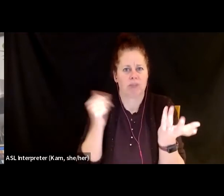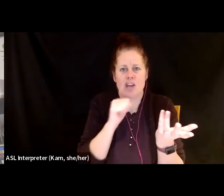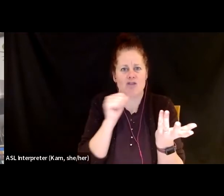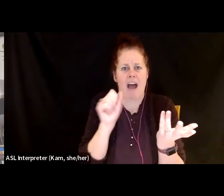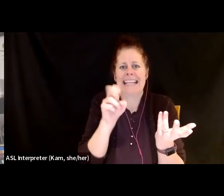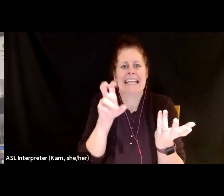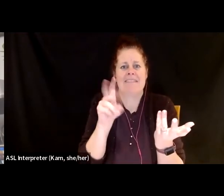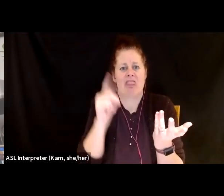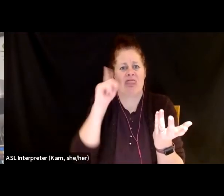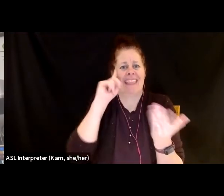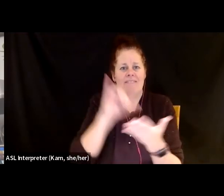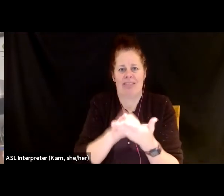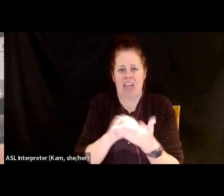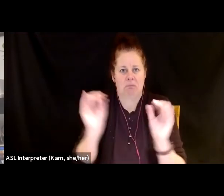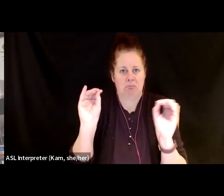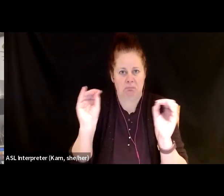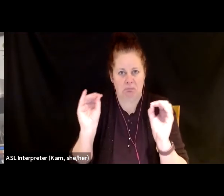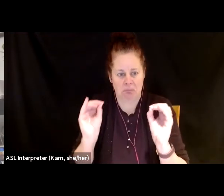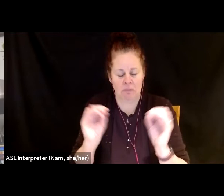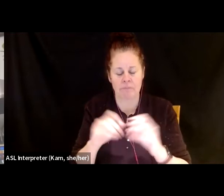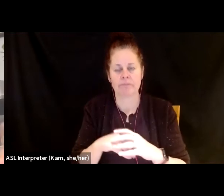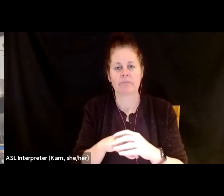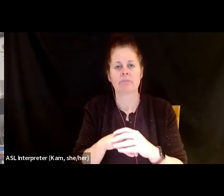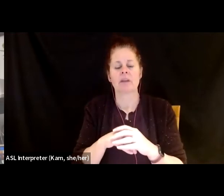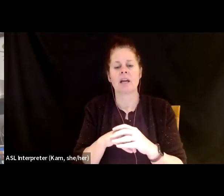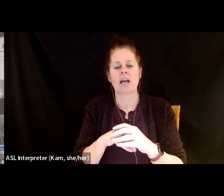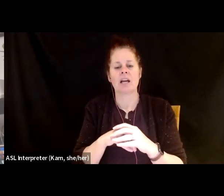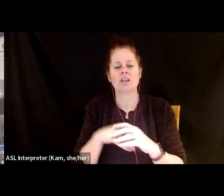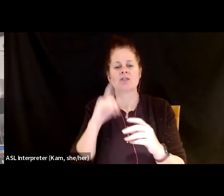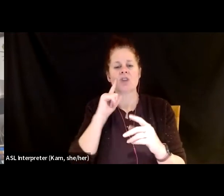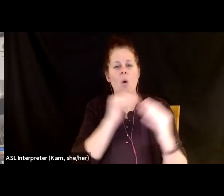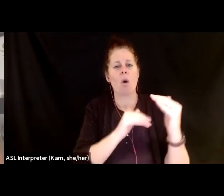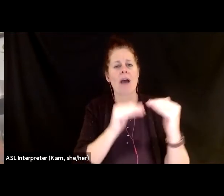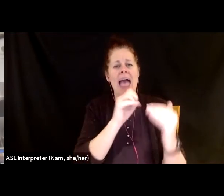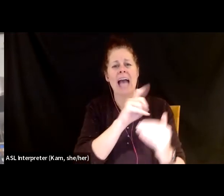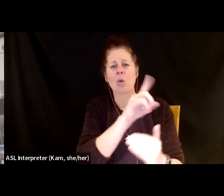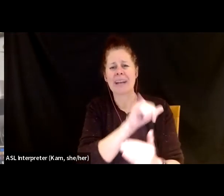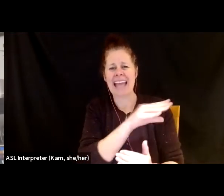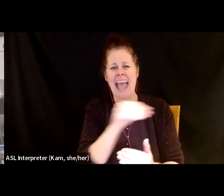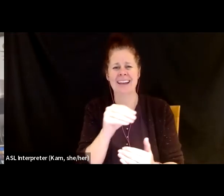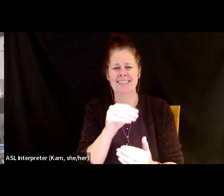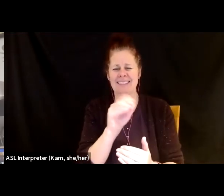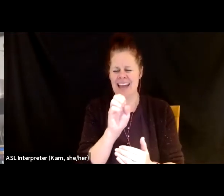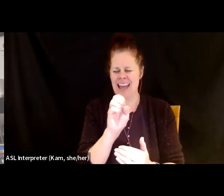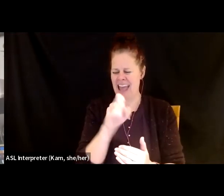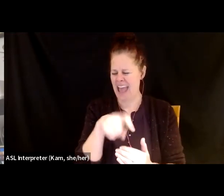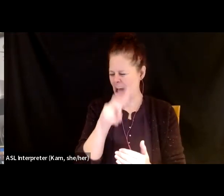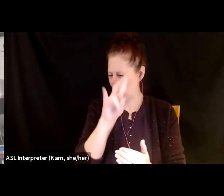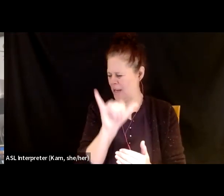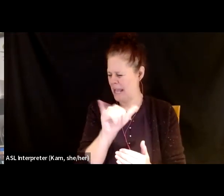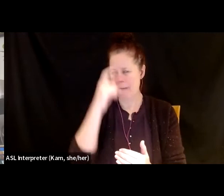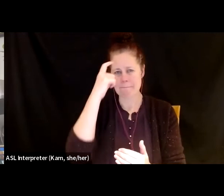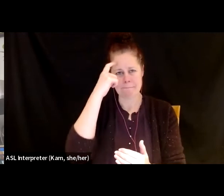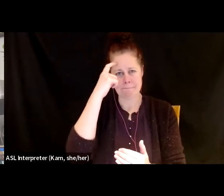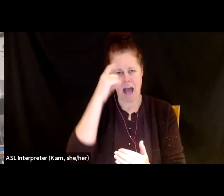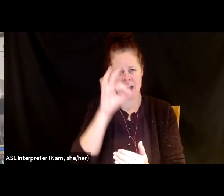and institutions, equity and equity-mindedness remains this elusive thing that we can't get hold